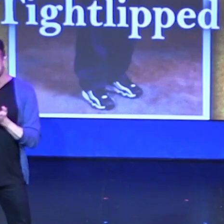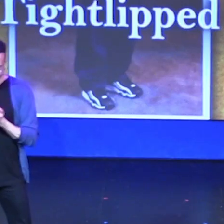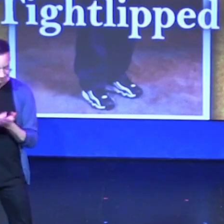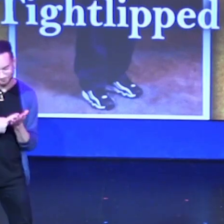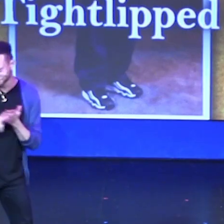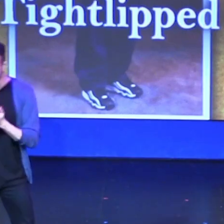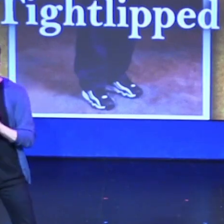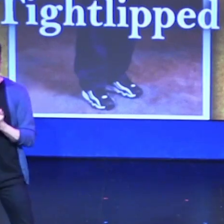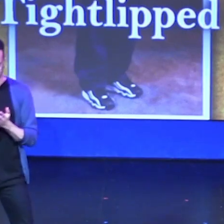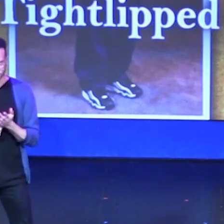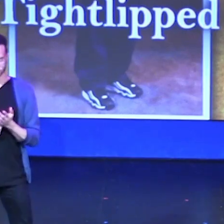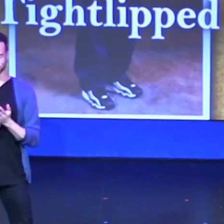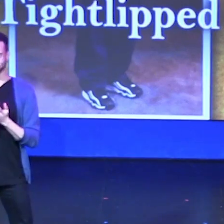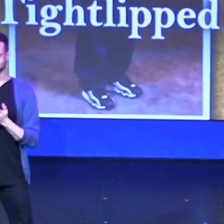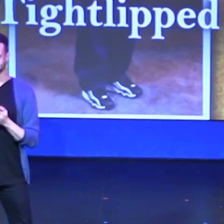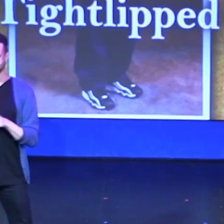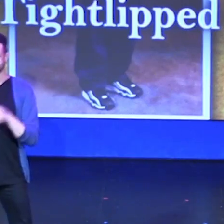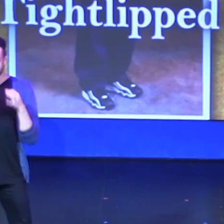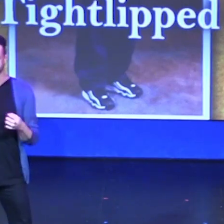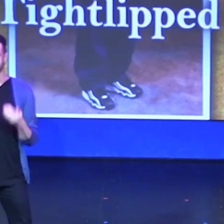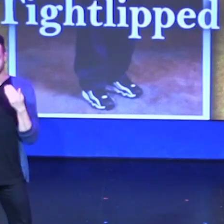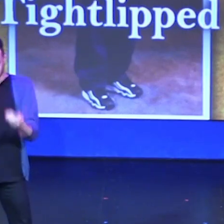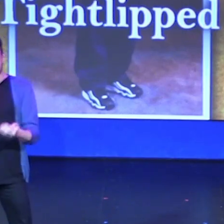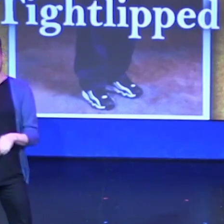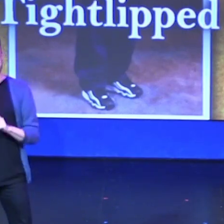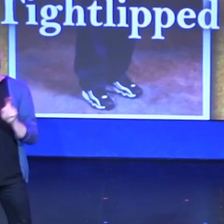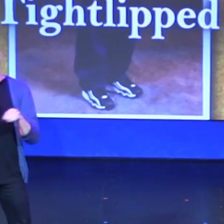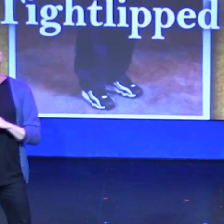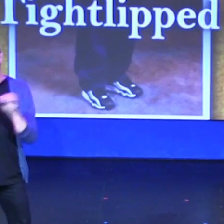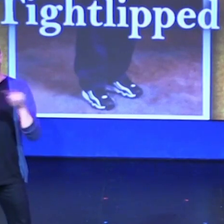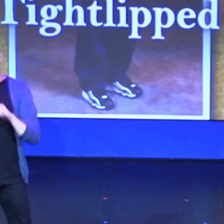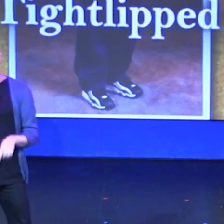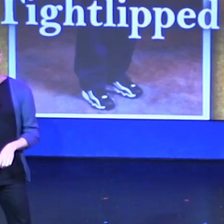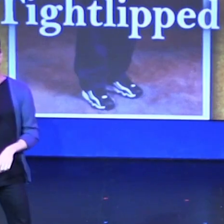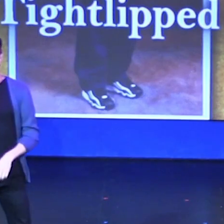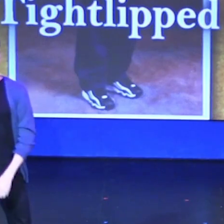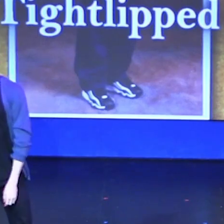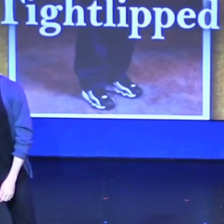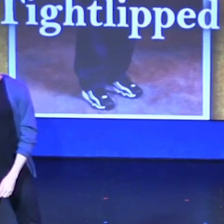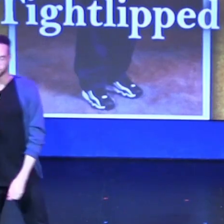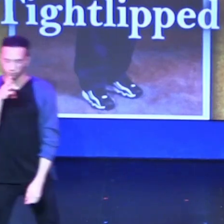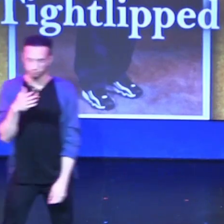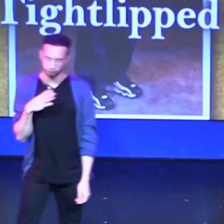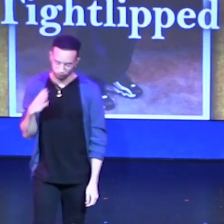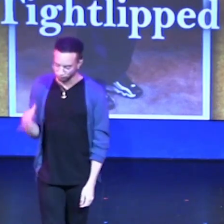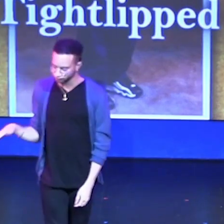After a while and some long discussions, we finally decided to move to the United States.